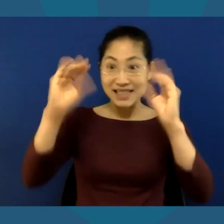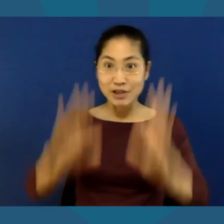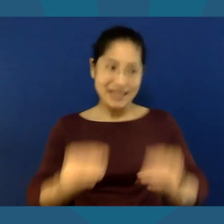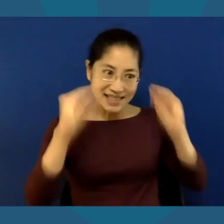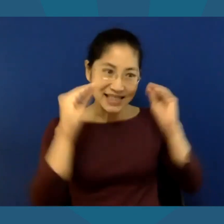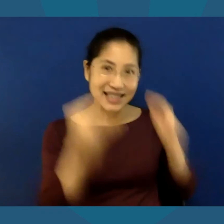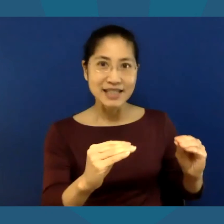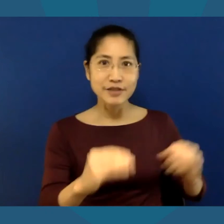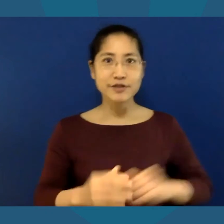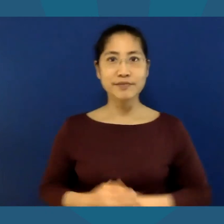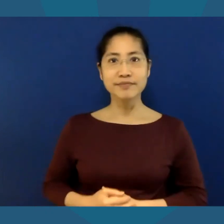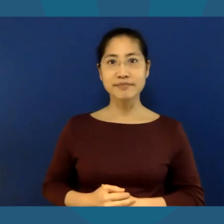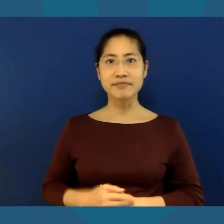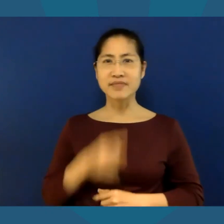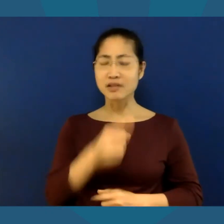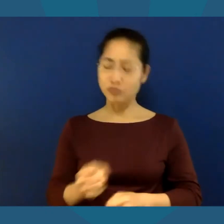teach.